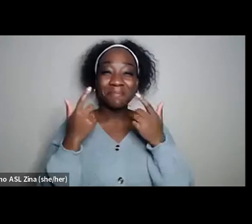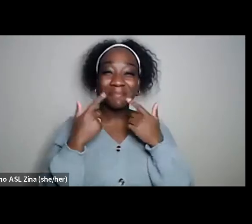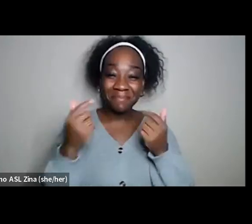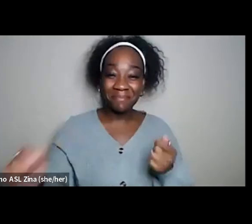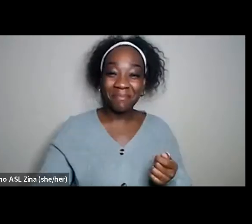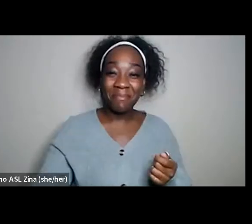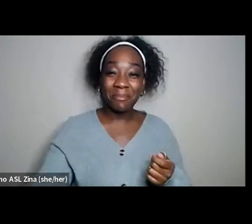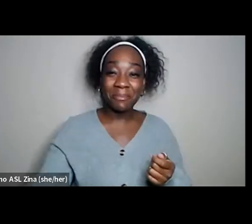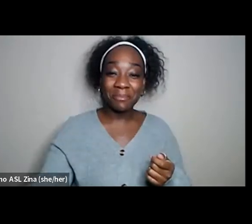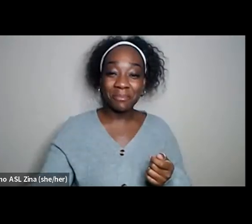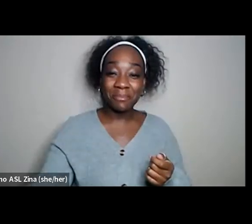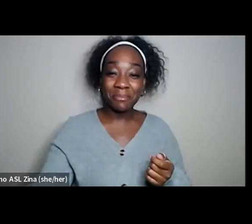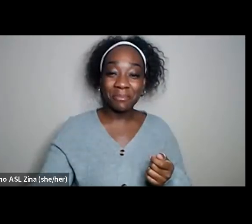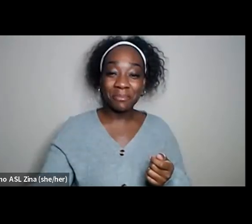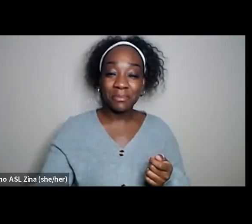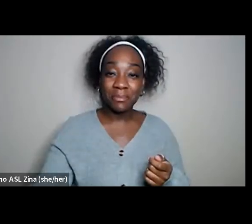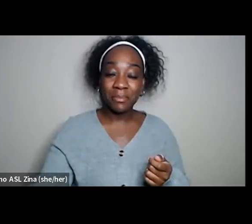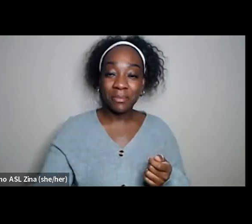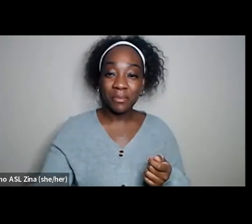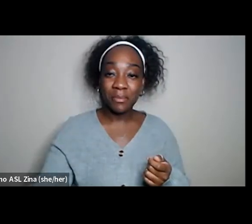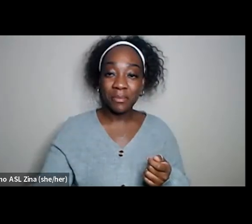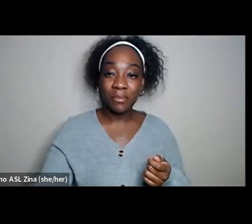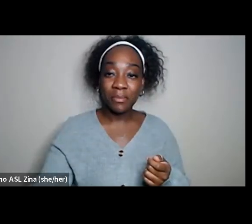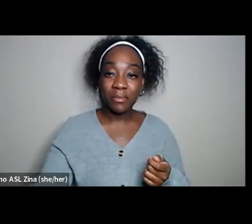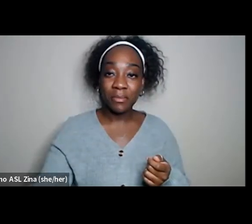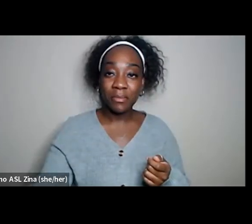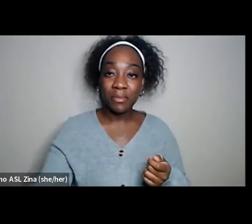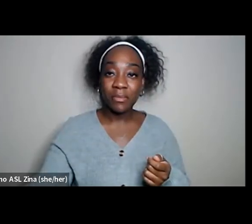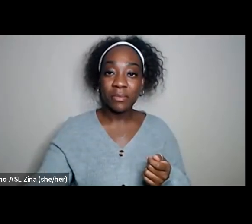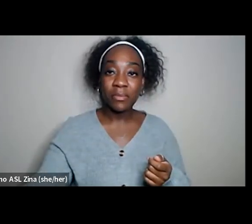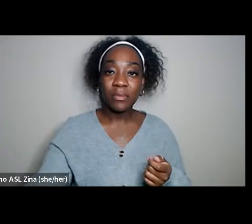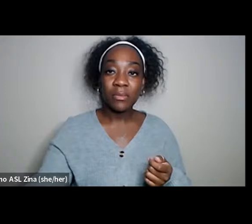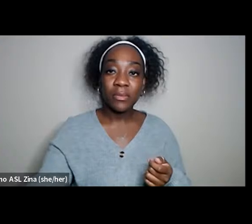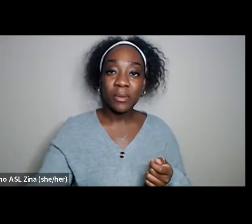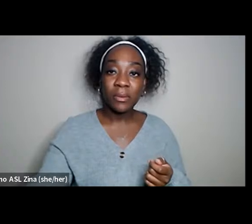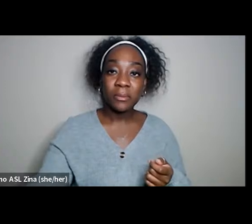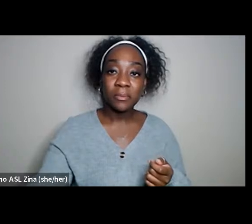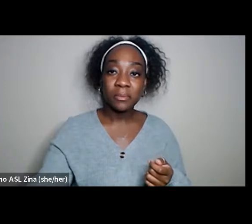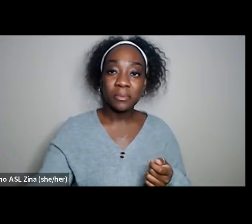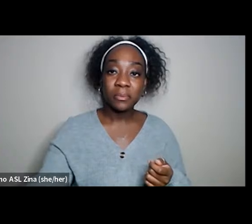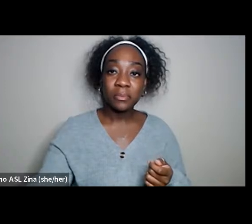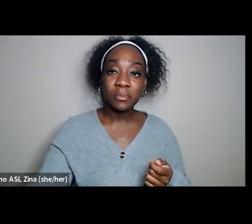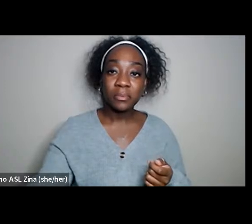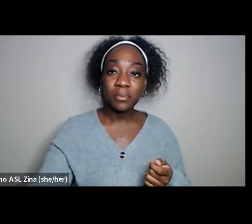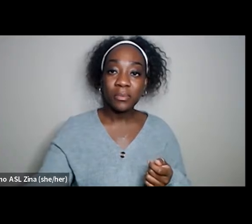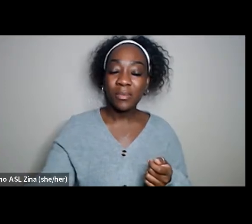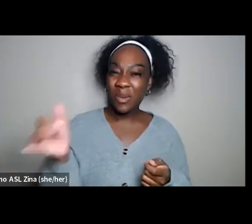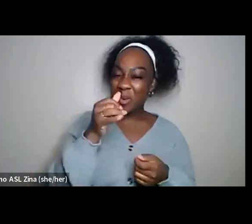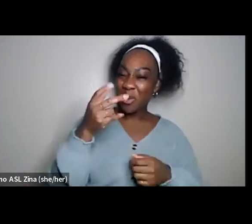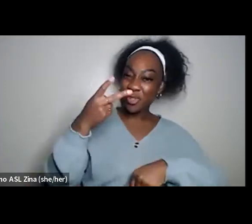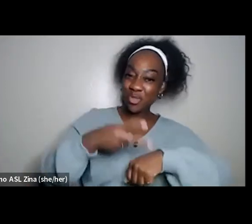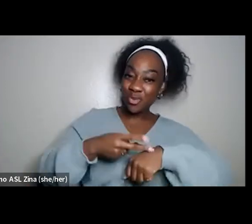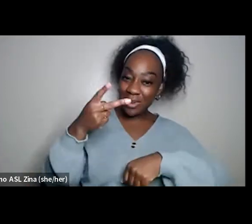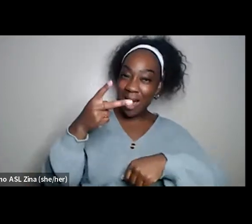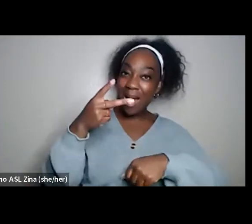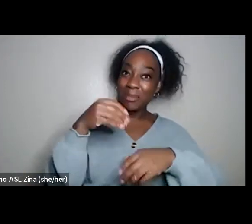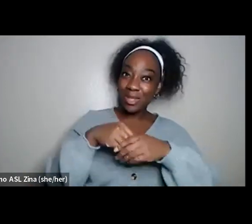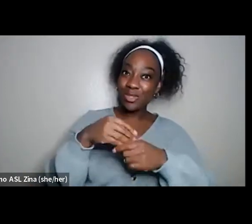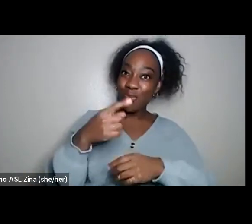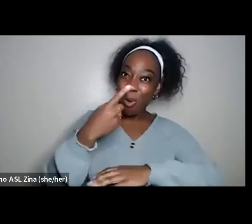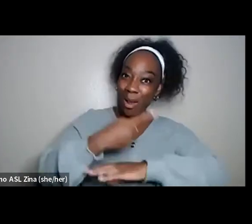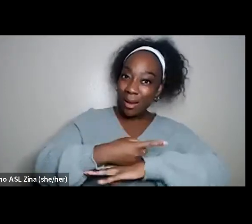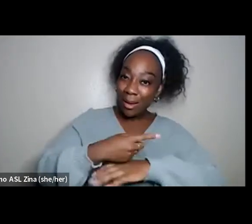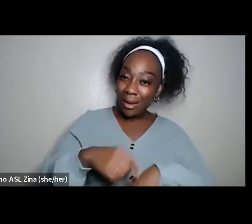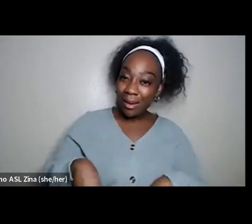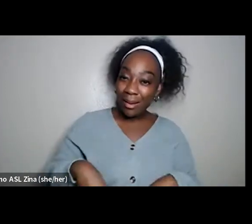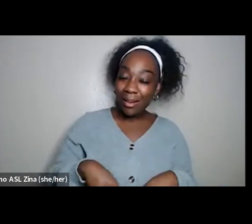Again, what a treat. What a treat. I know. Two times in 2 days. I can't. Can I see you,